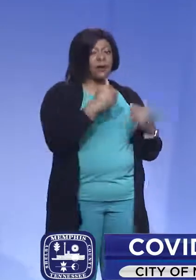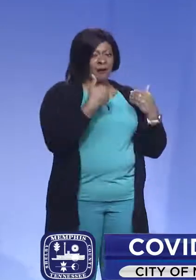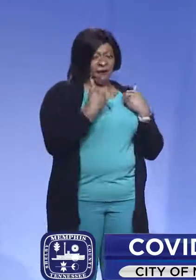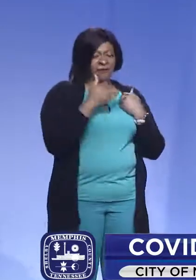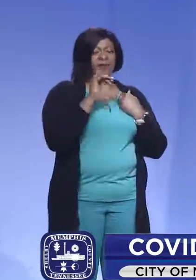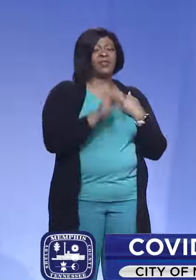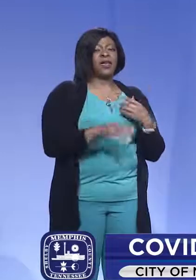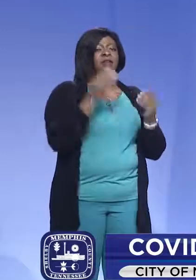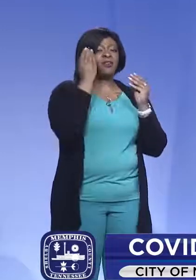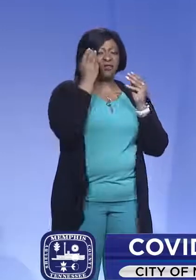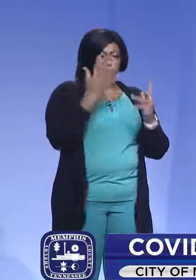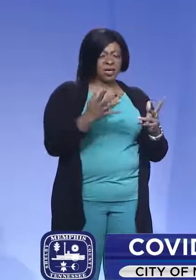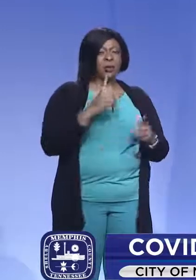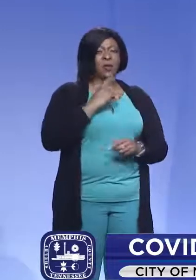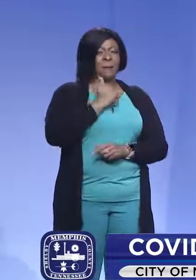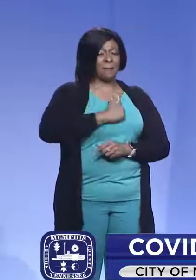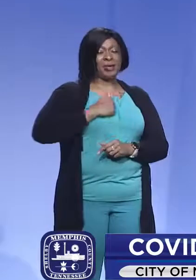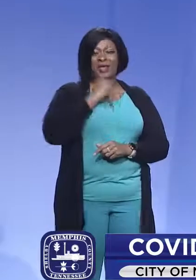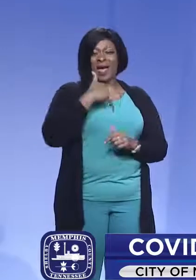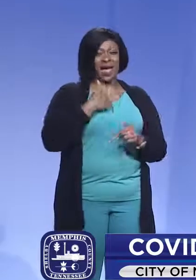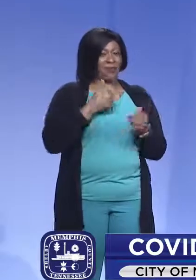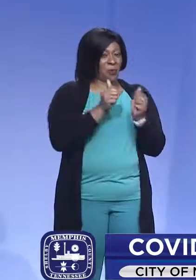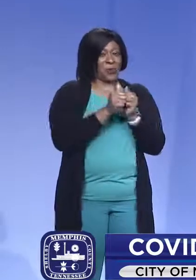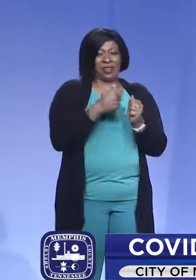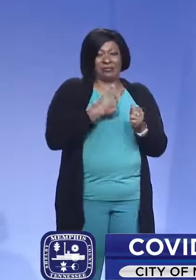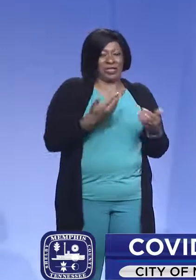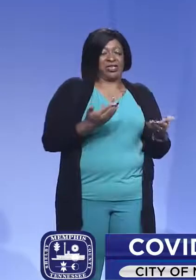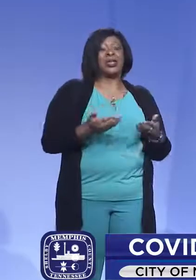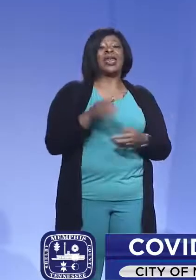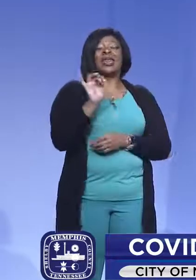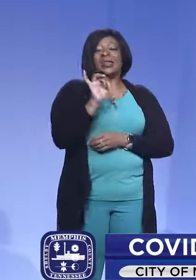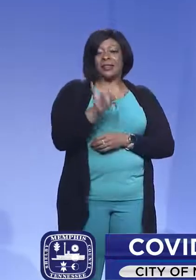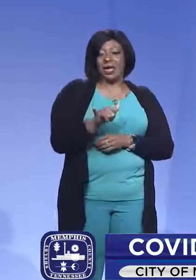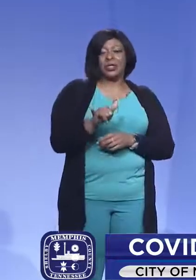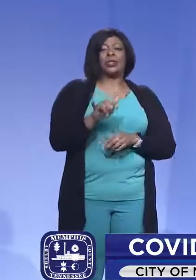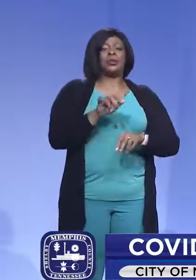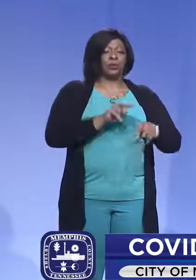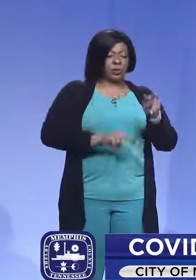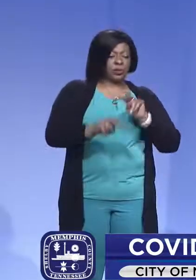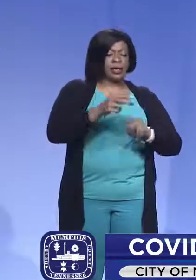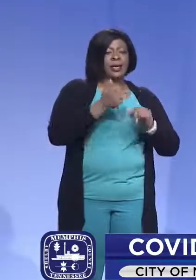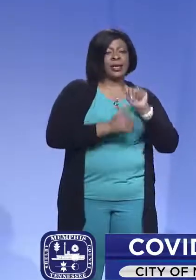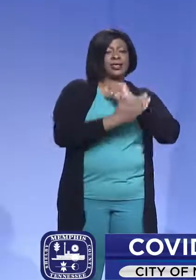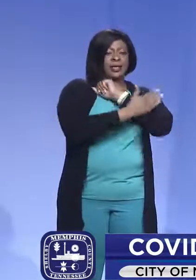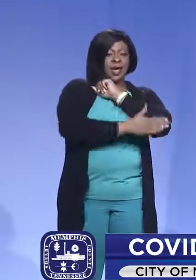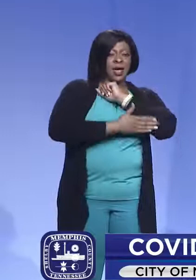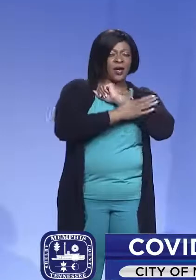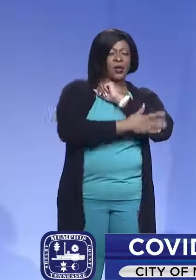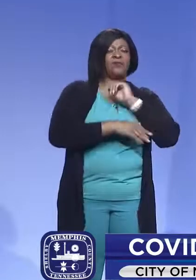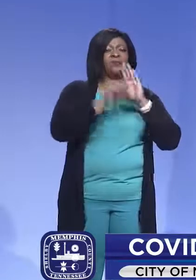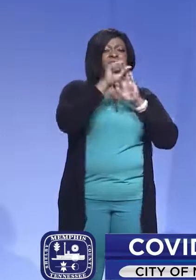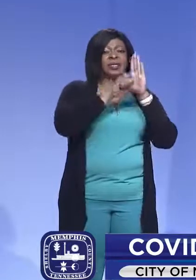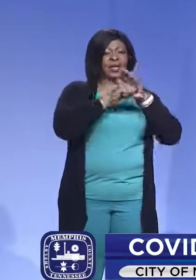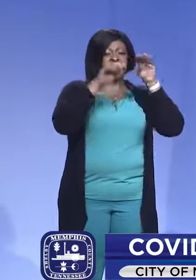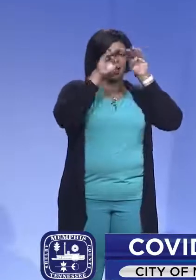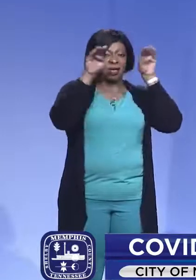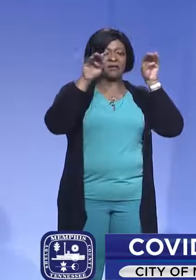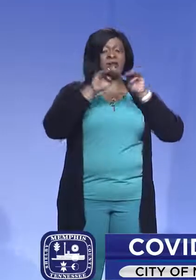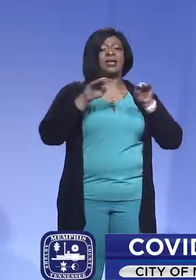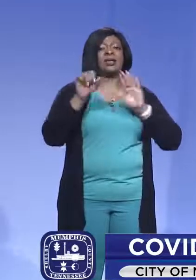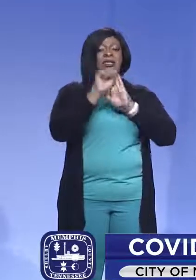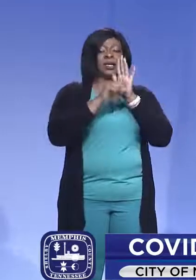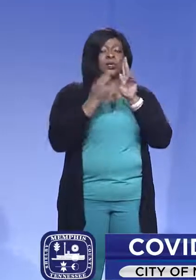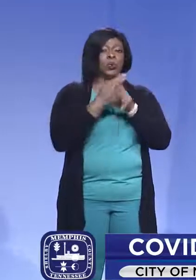that information. I apologize, I don't have it with me. That is looked at in each county from the state level. So the state